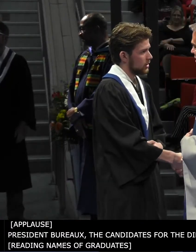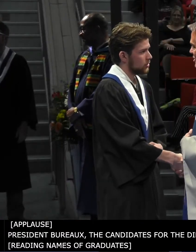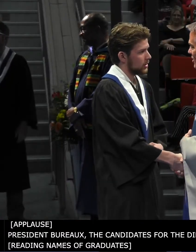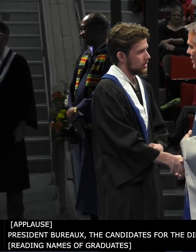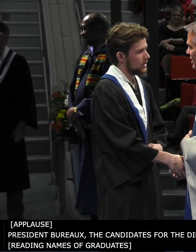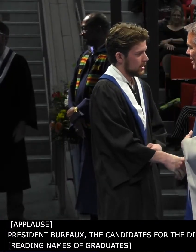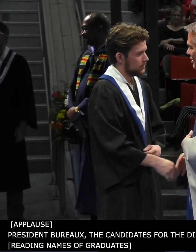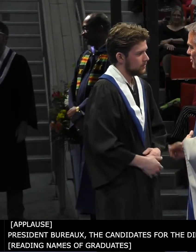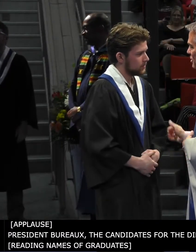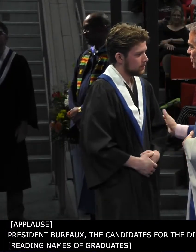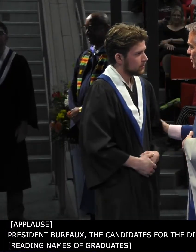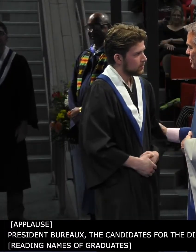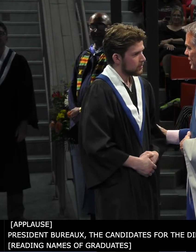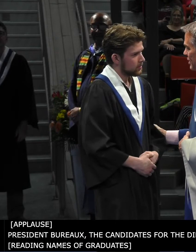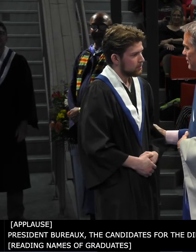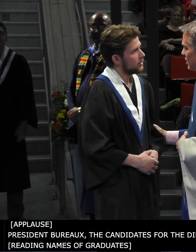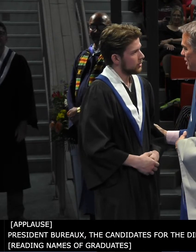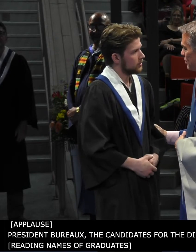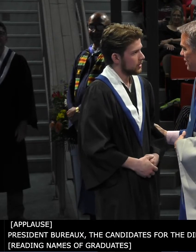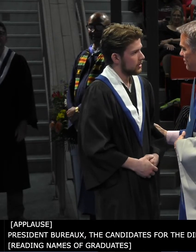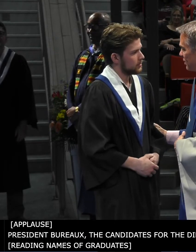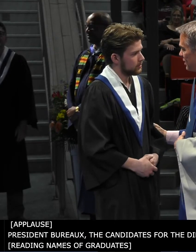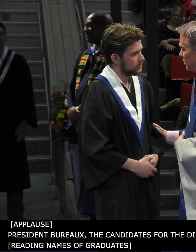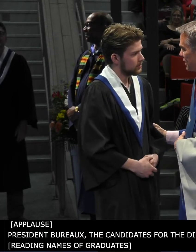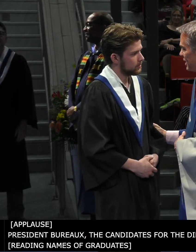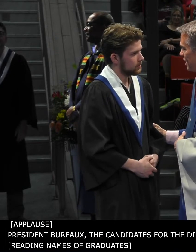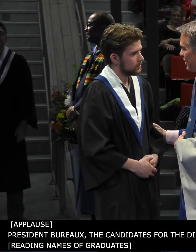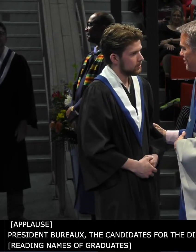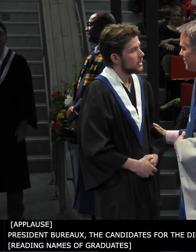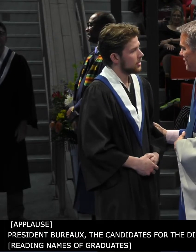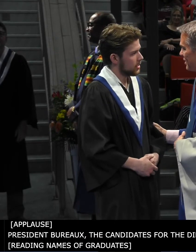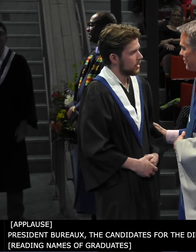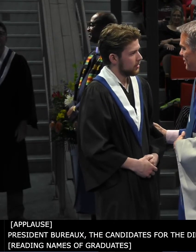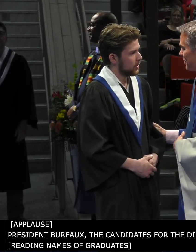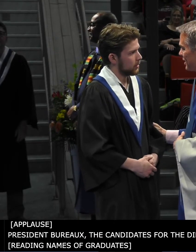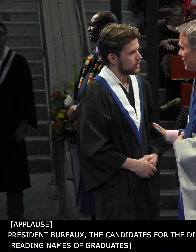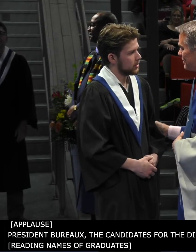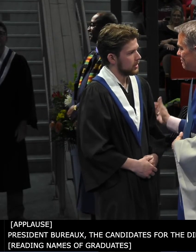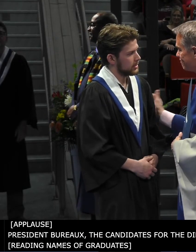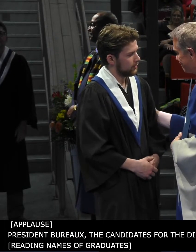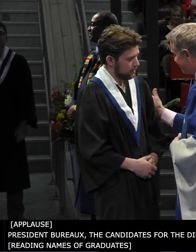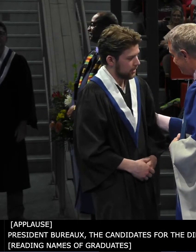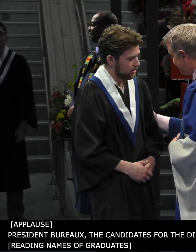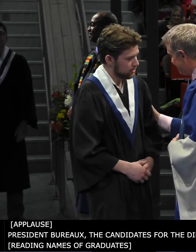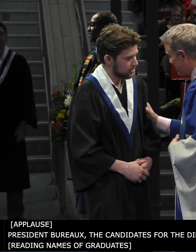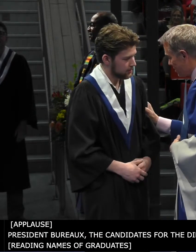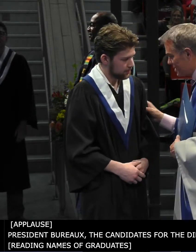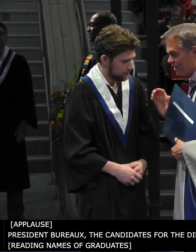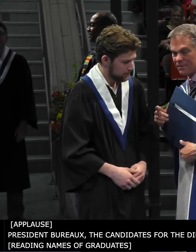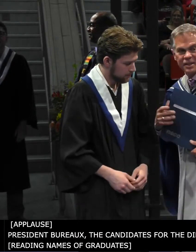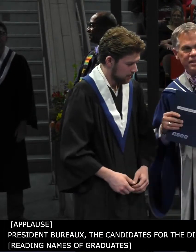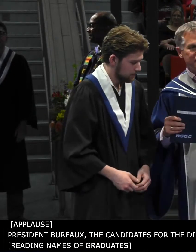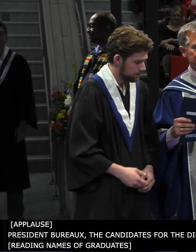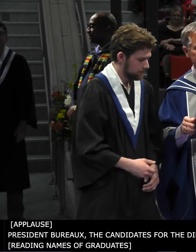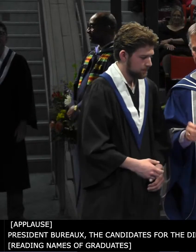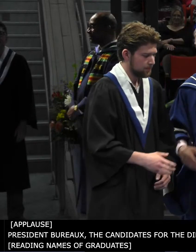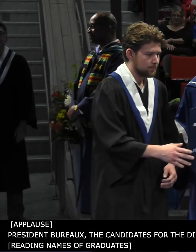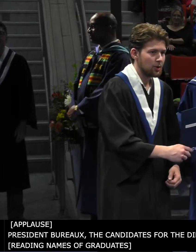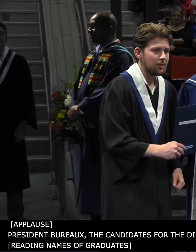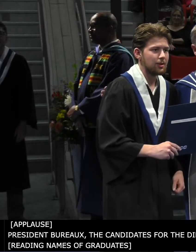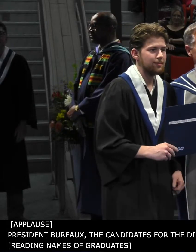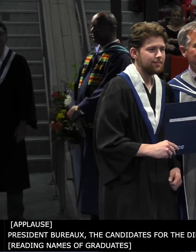Thanks. Not coming in tomorrow? No. Come on. Just one last time.